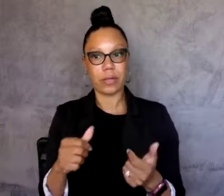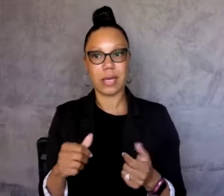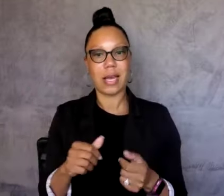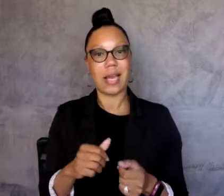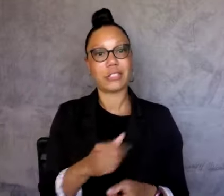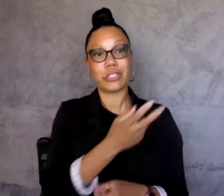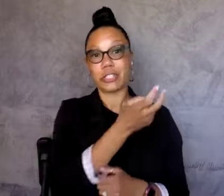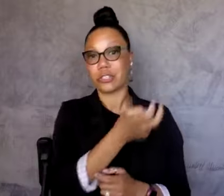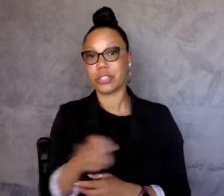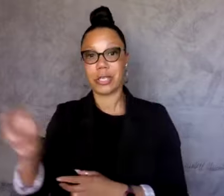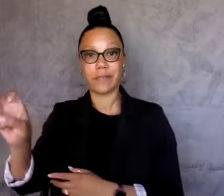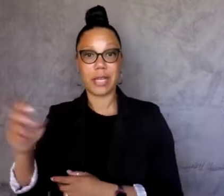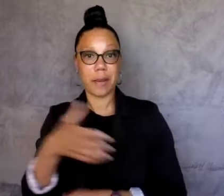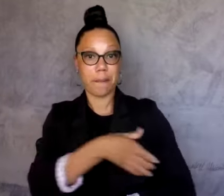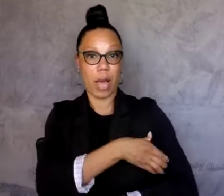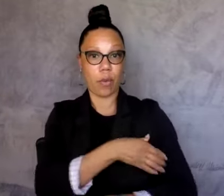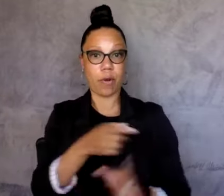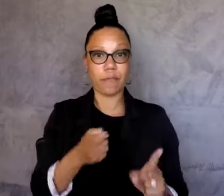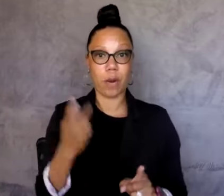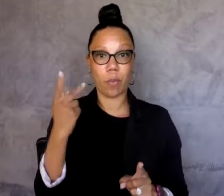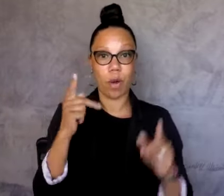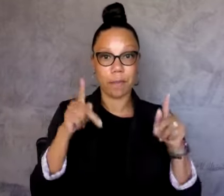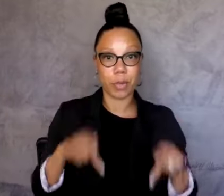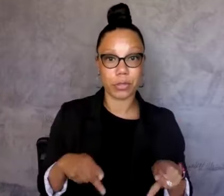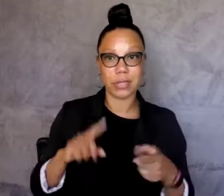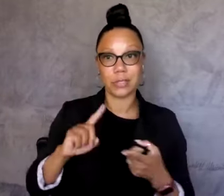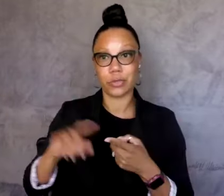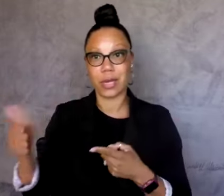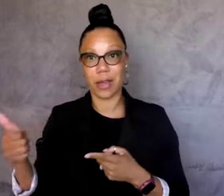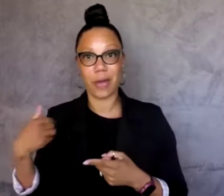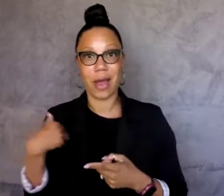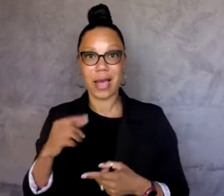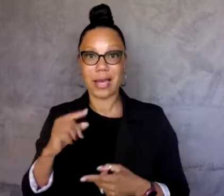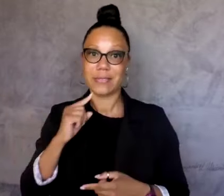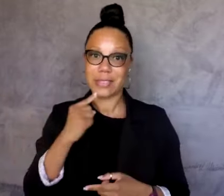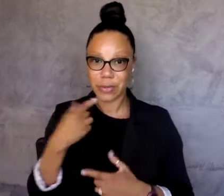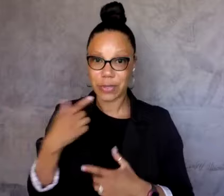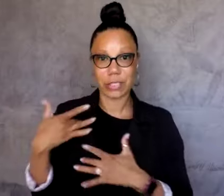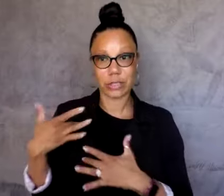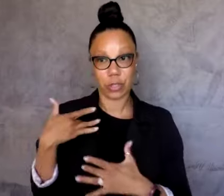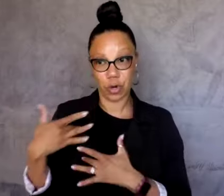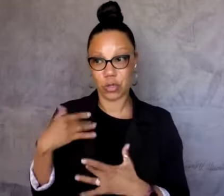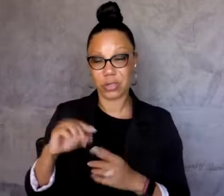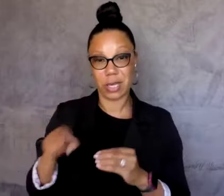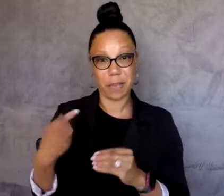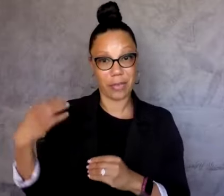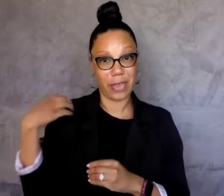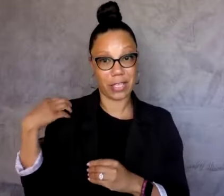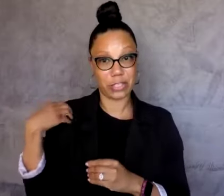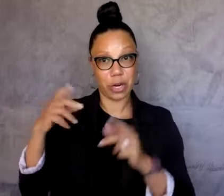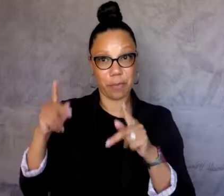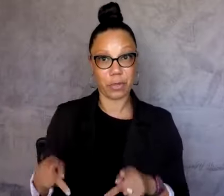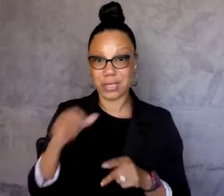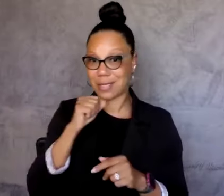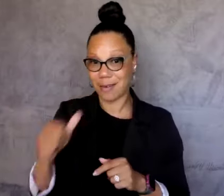from one person to another. And then I have serious concerns about this chairperson not being directly elected by the membership like the rest of the executive